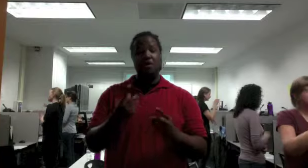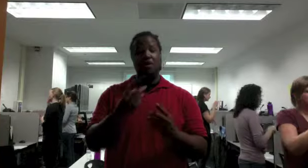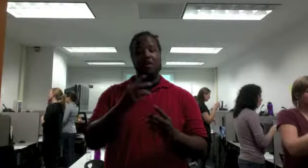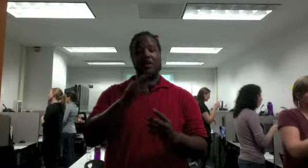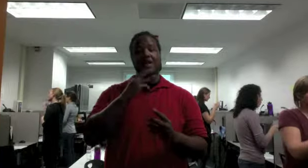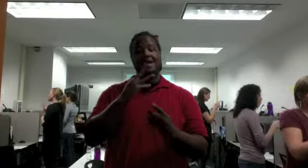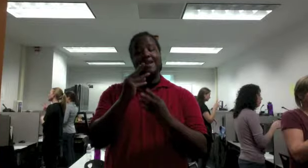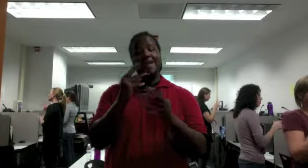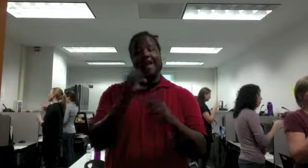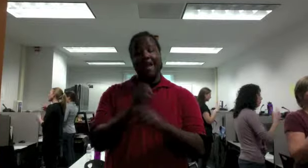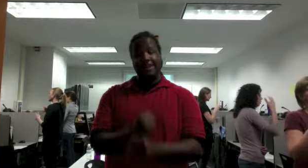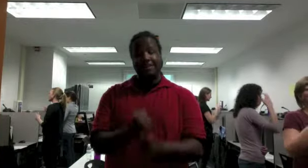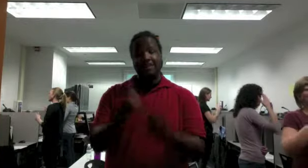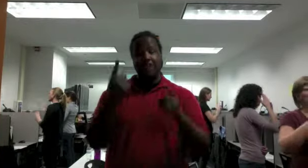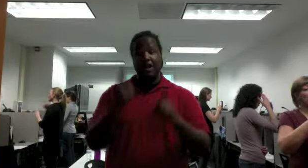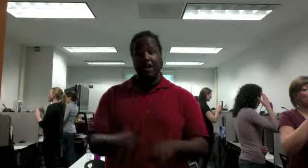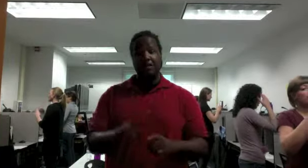which condensation occurs.